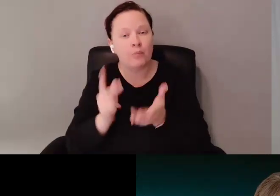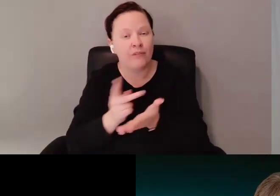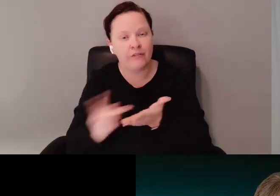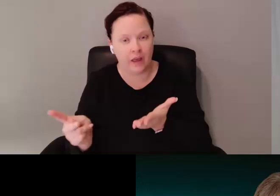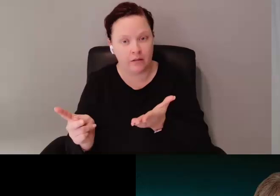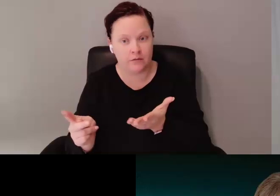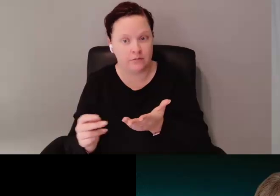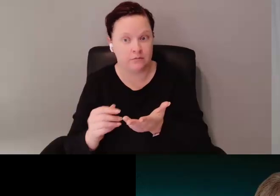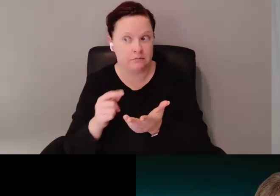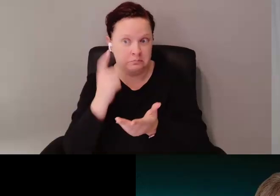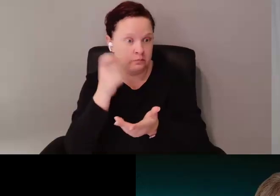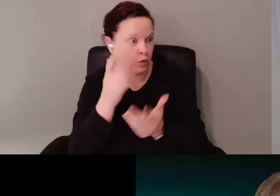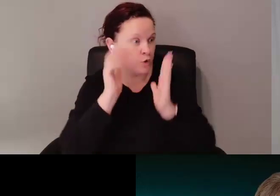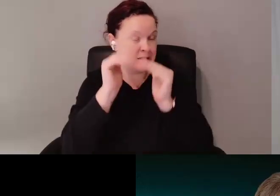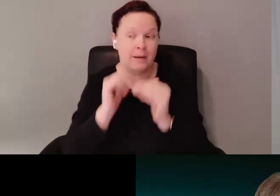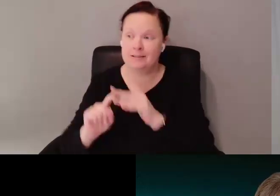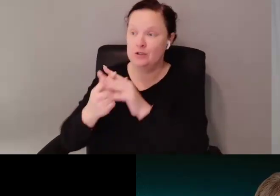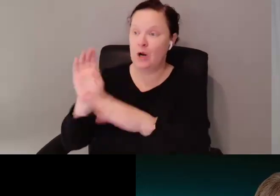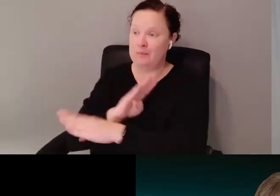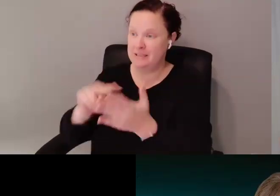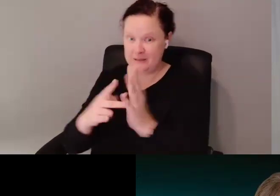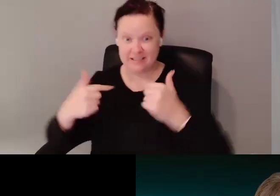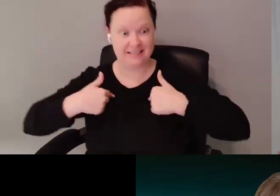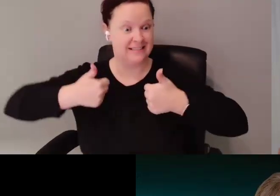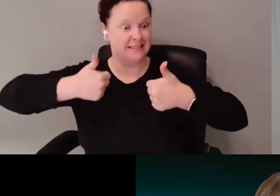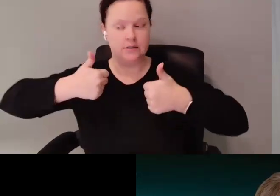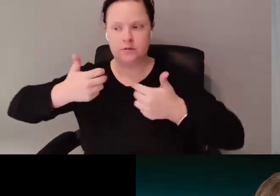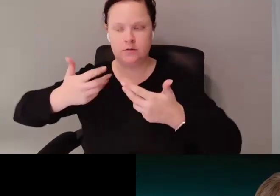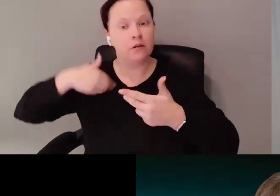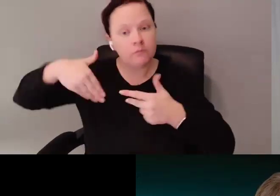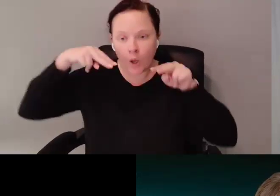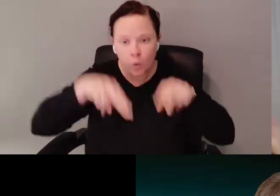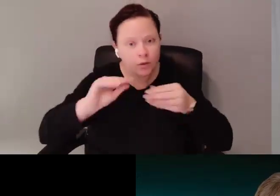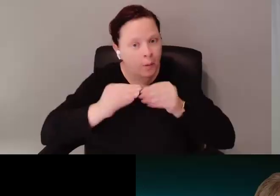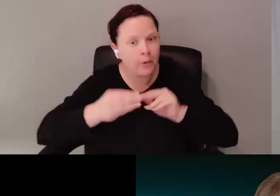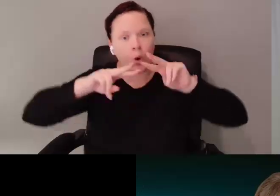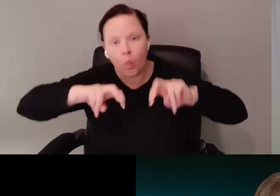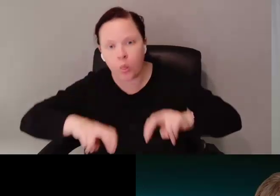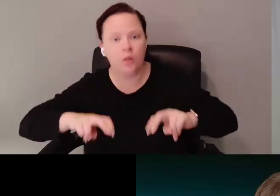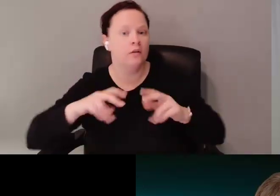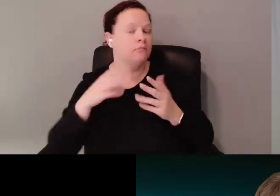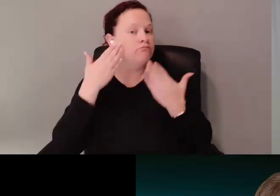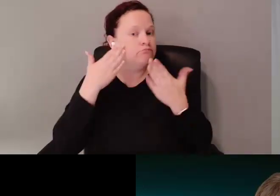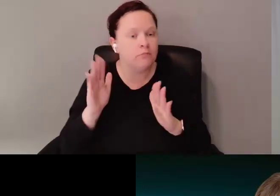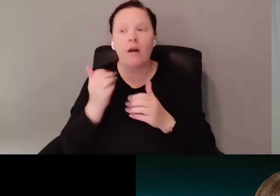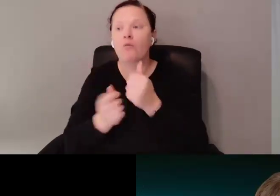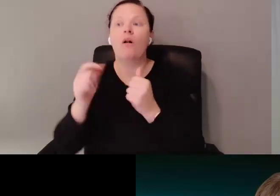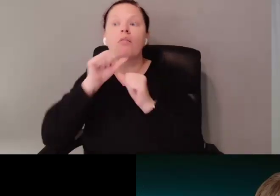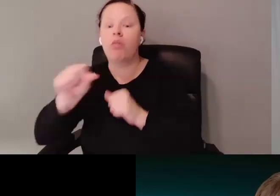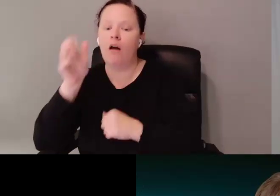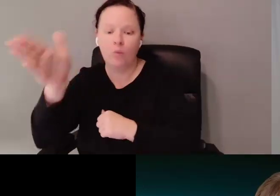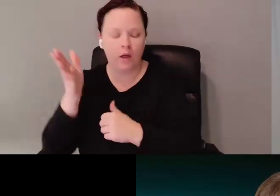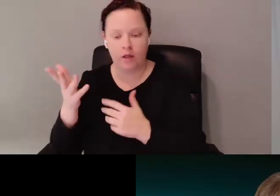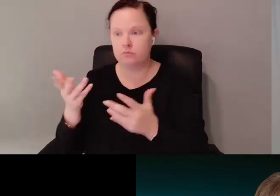like, hey, I'm here, I have this, I haven't broken down the numbers, but I know everybody's going to love it. But they don't know